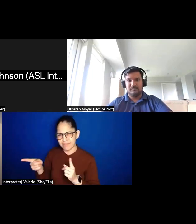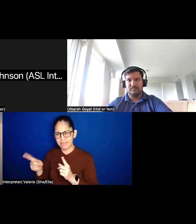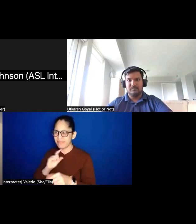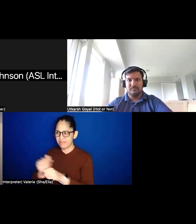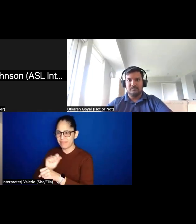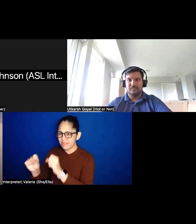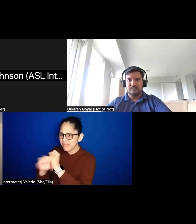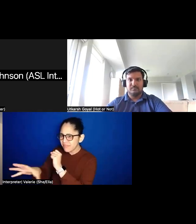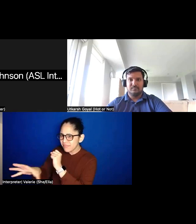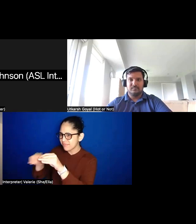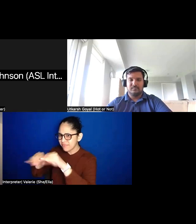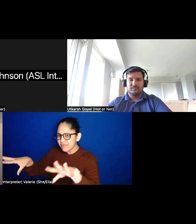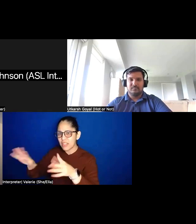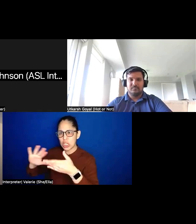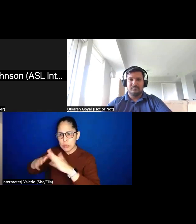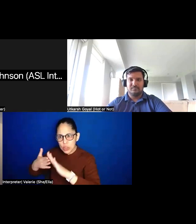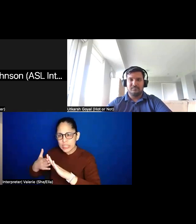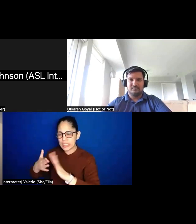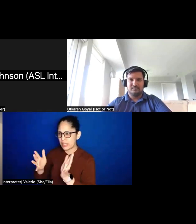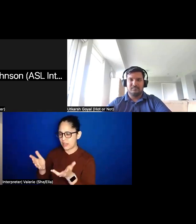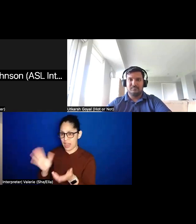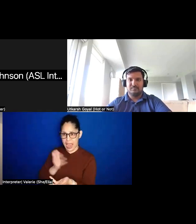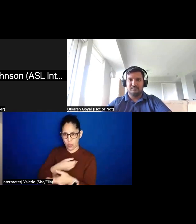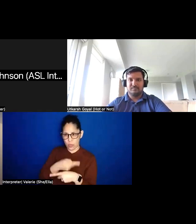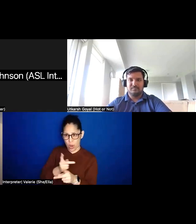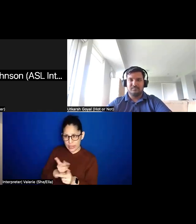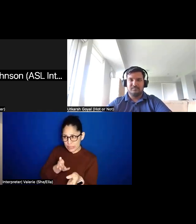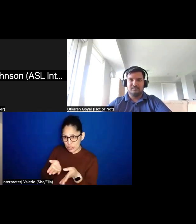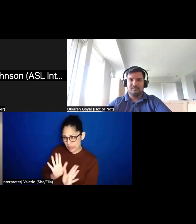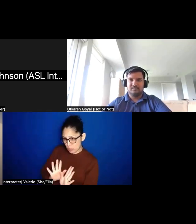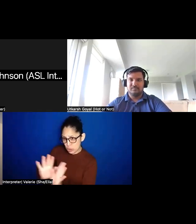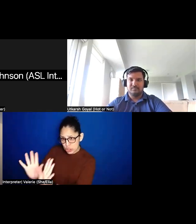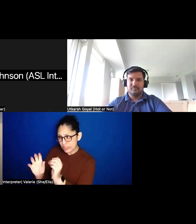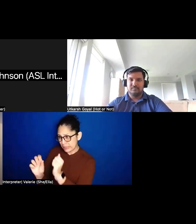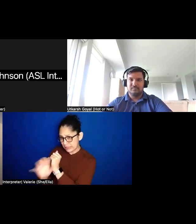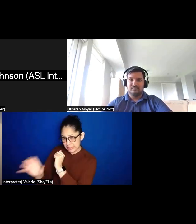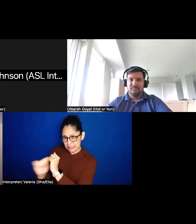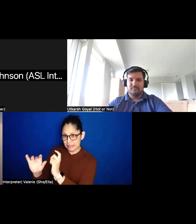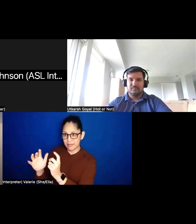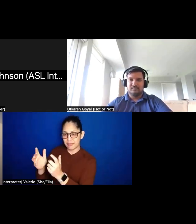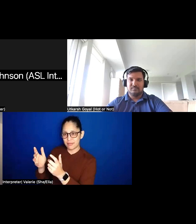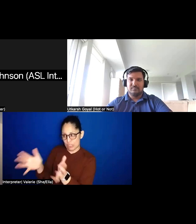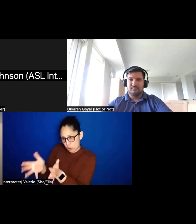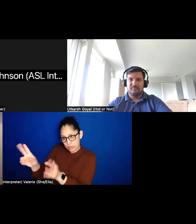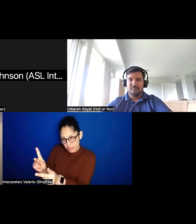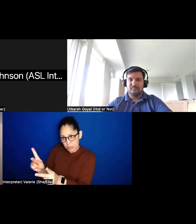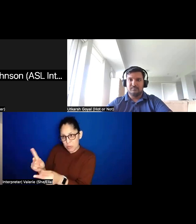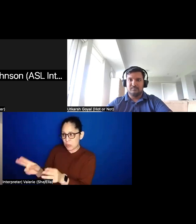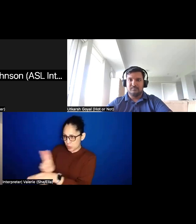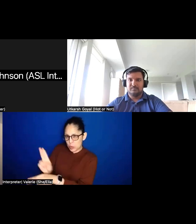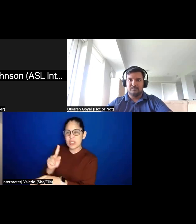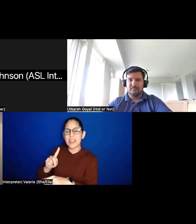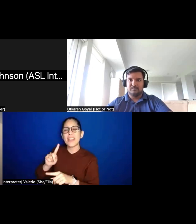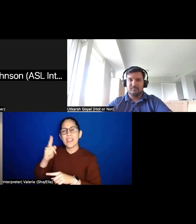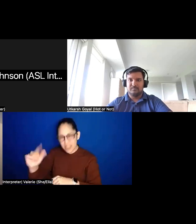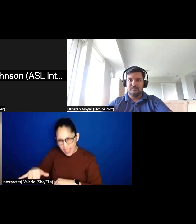just dealing with the community, pushing the service out there, just marketing everything is definitely the next thing that we need